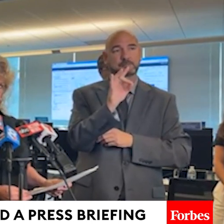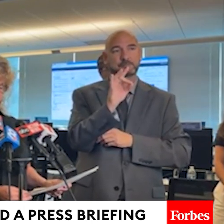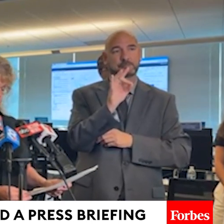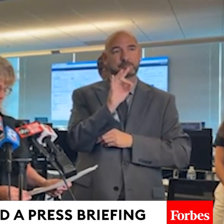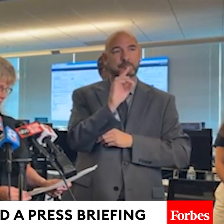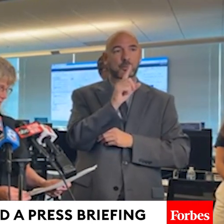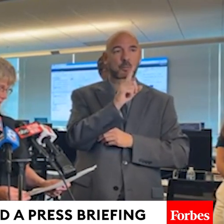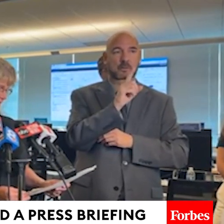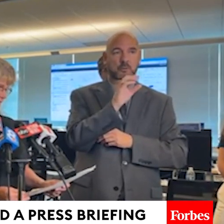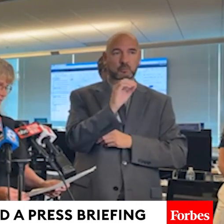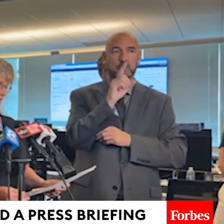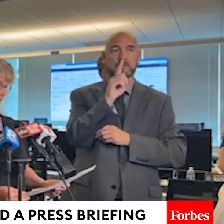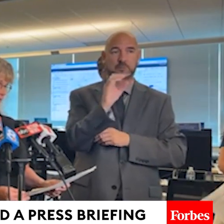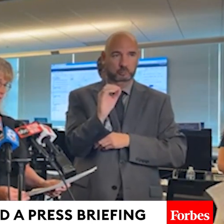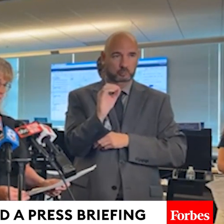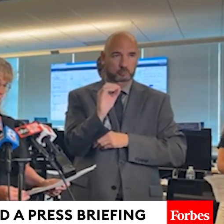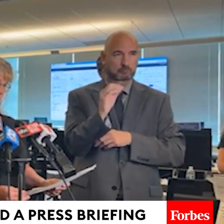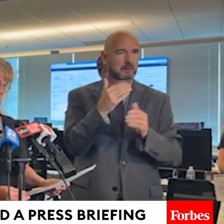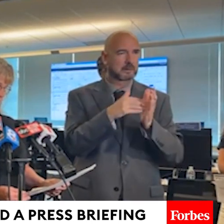877-588-1010. That's